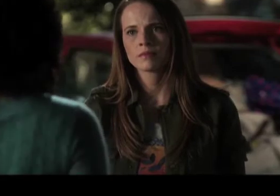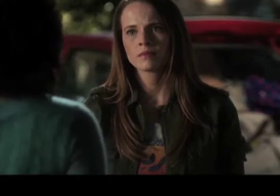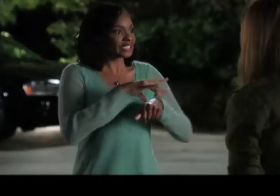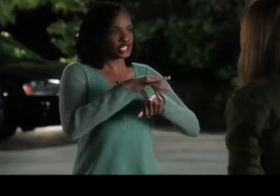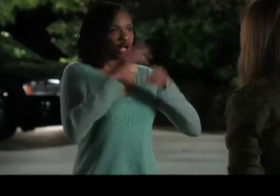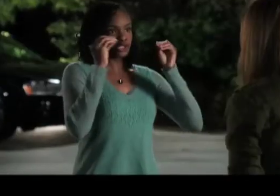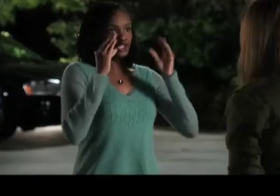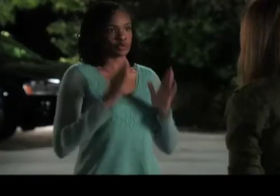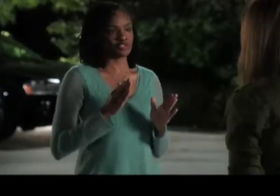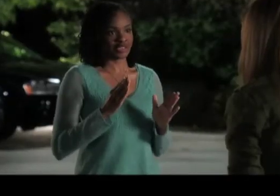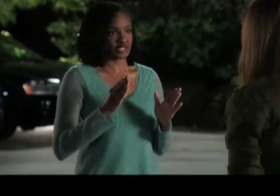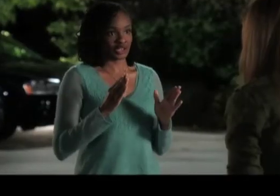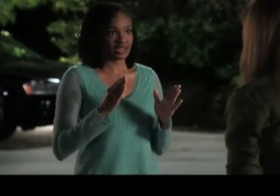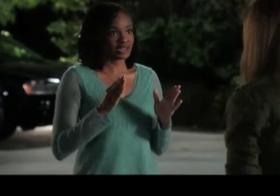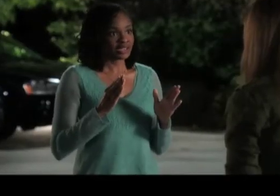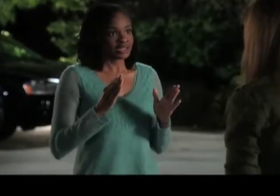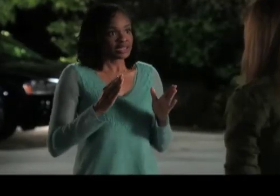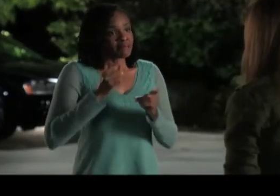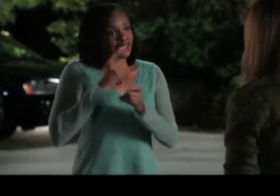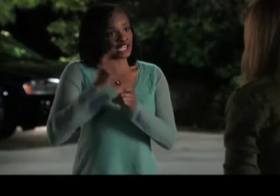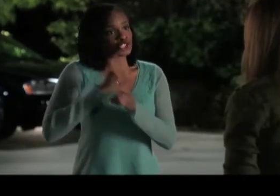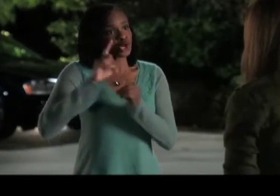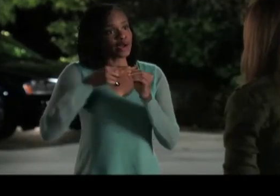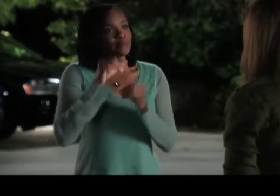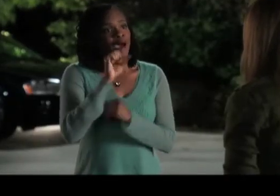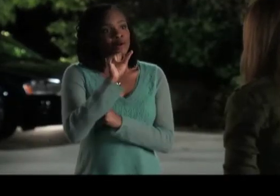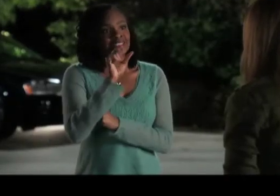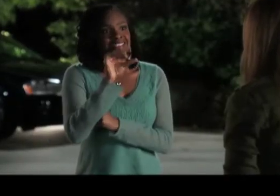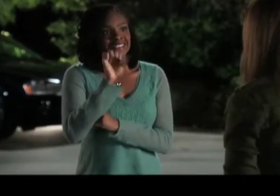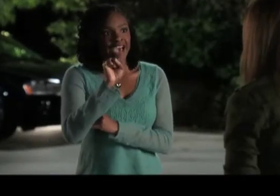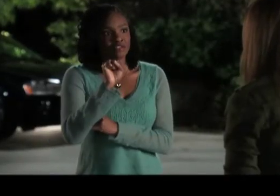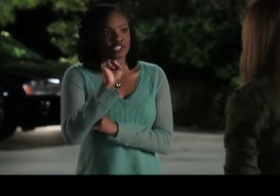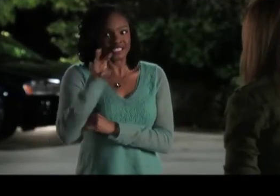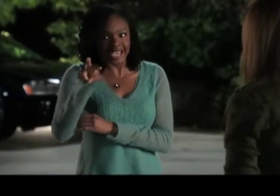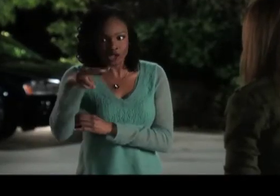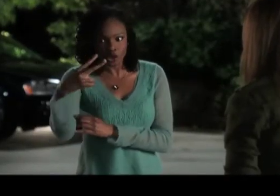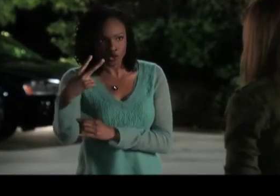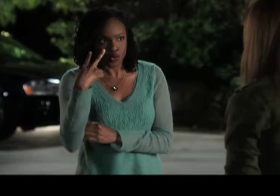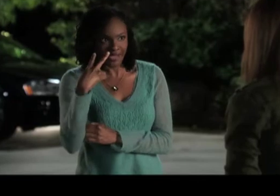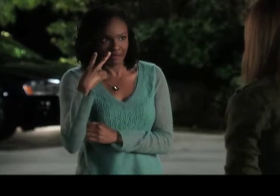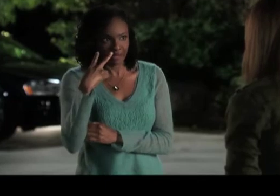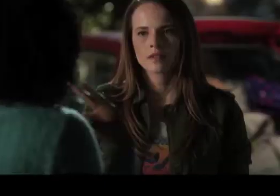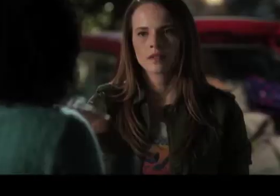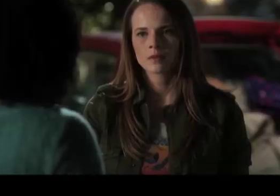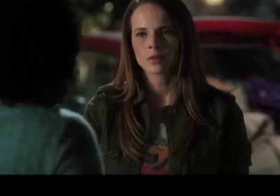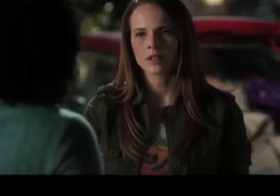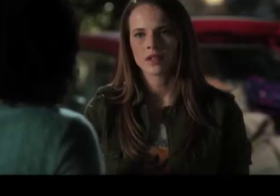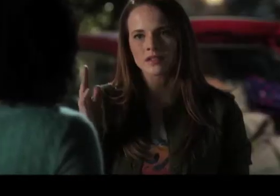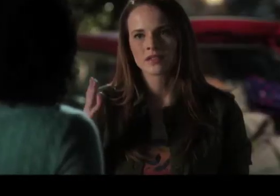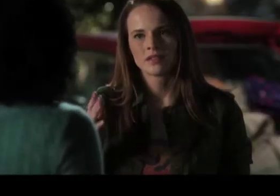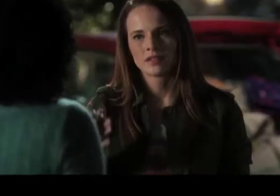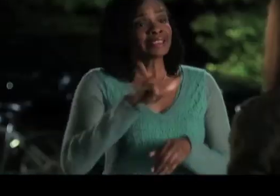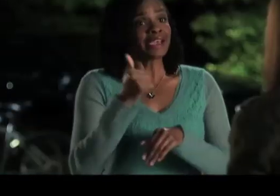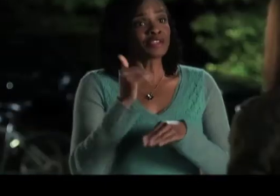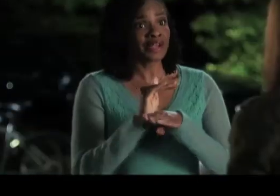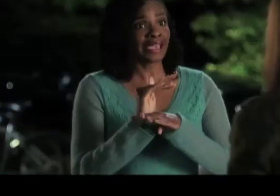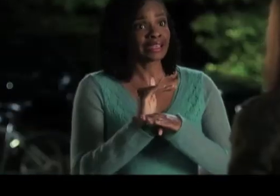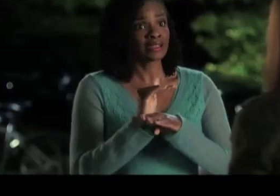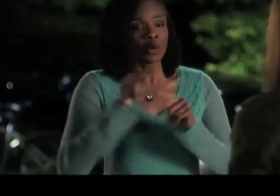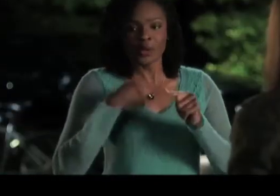my geology professor made a joke about savages and looked right at me. Or like the other night, when